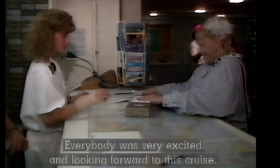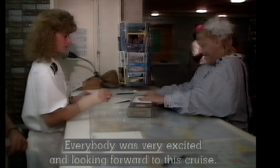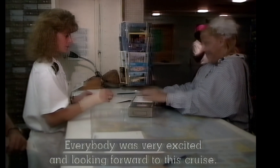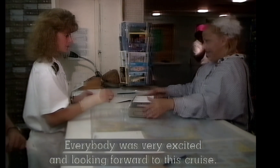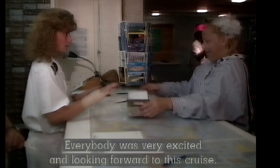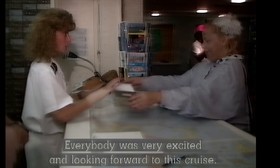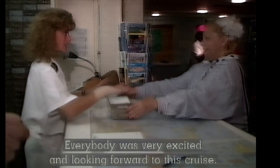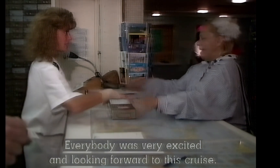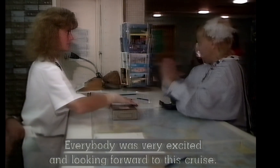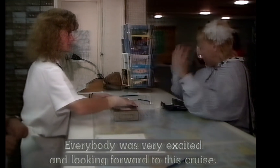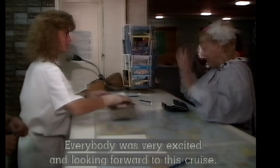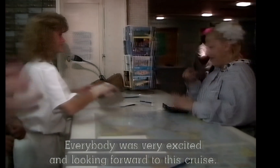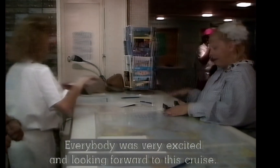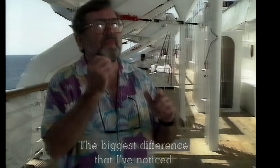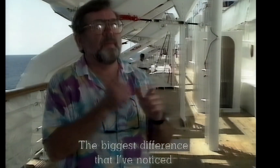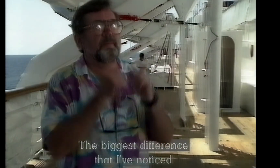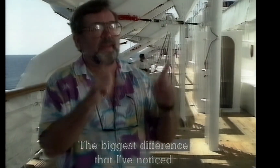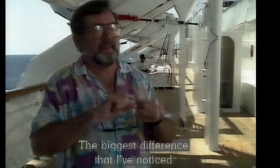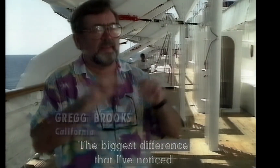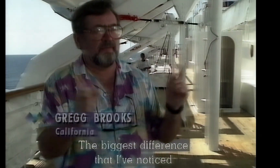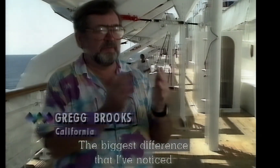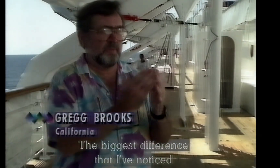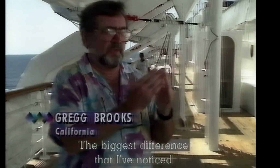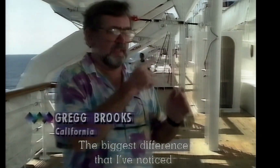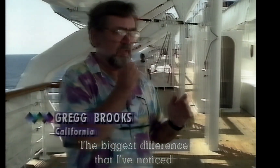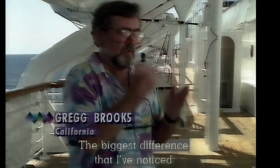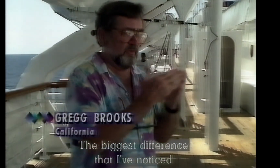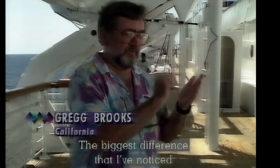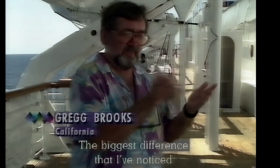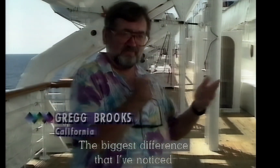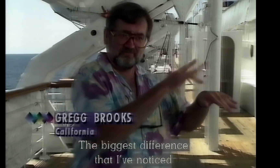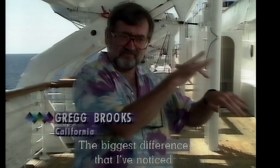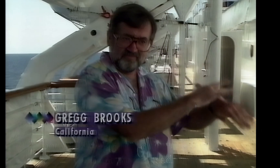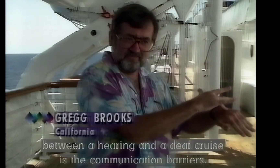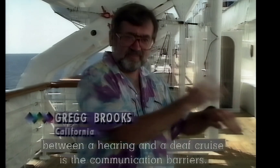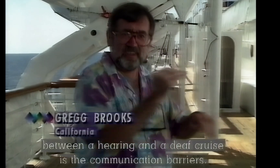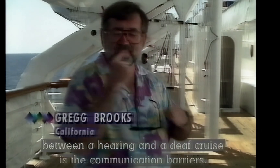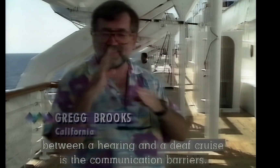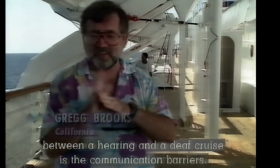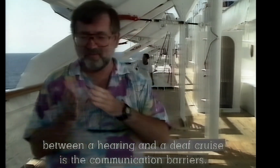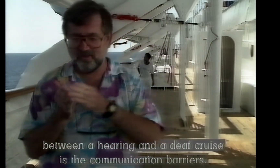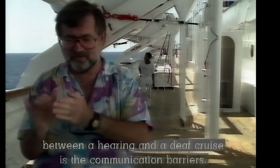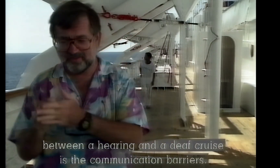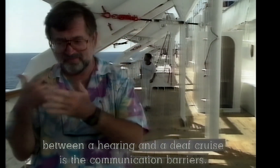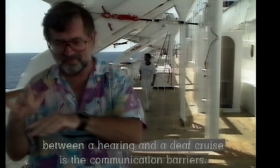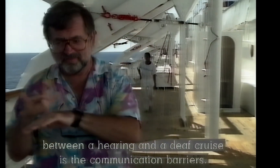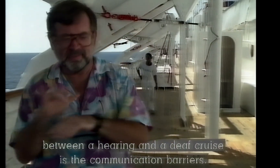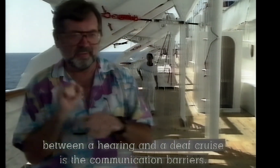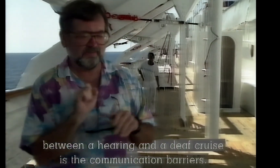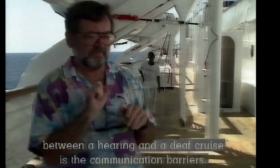to a cruise like this. The biggest difference that I have noticed between a hearing and a deaf cruise